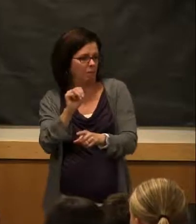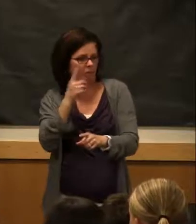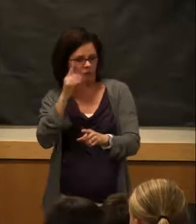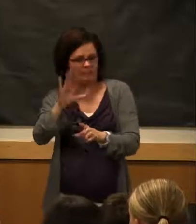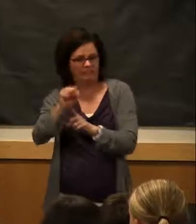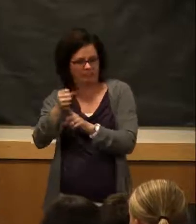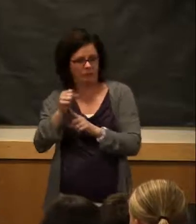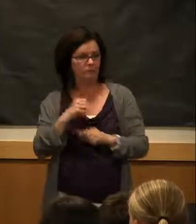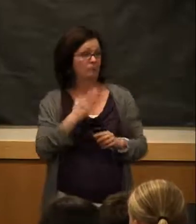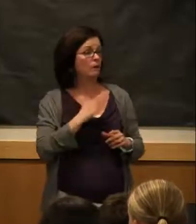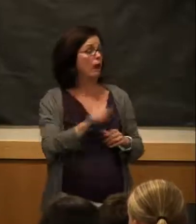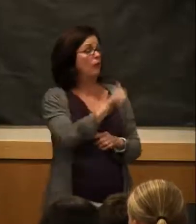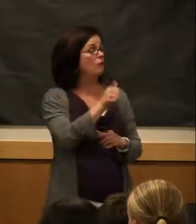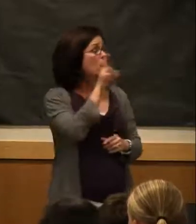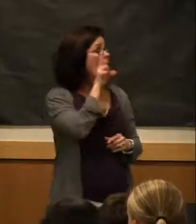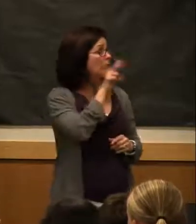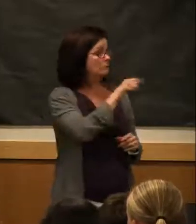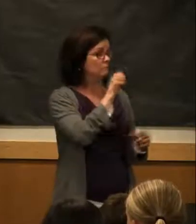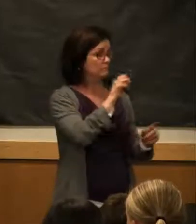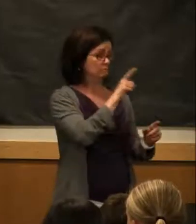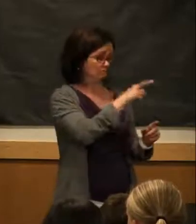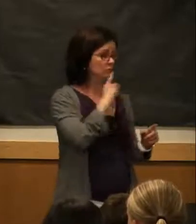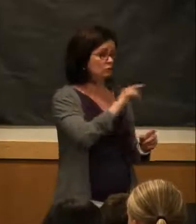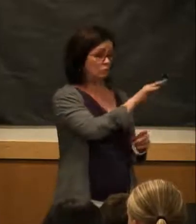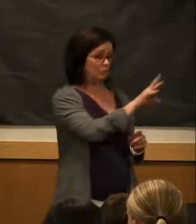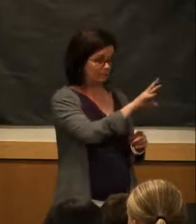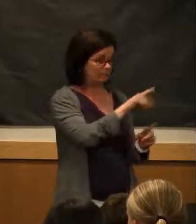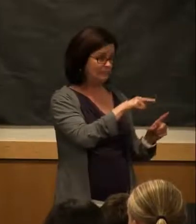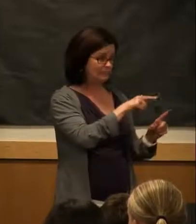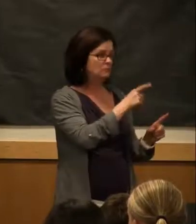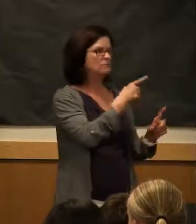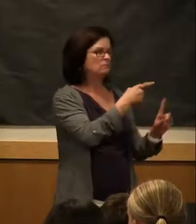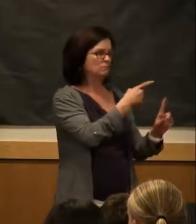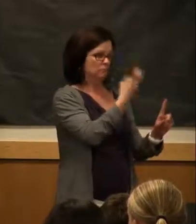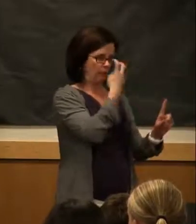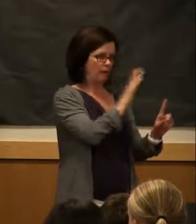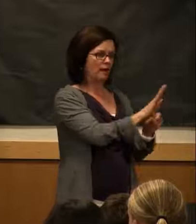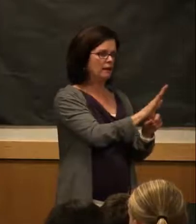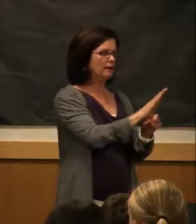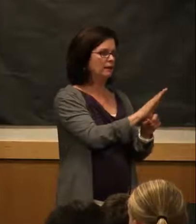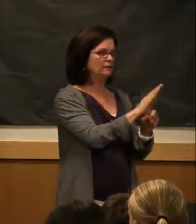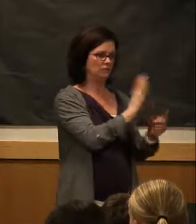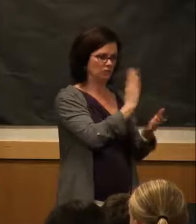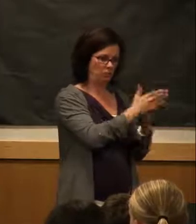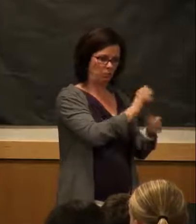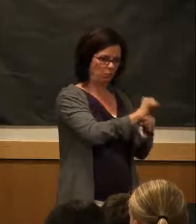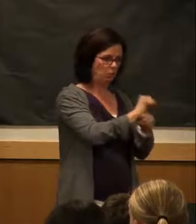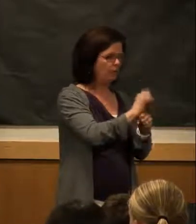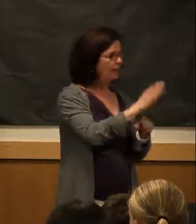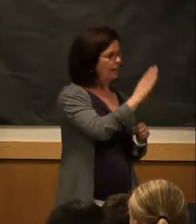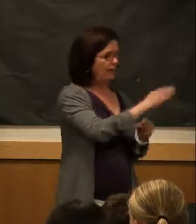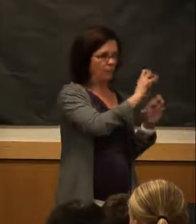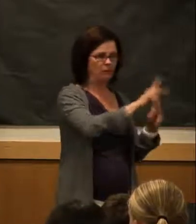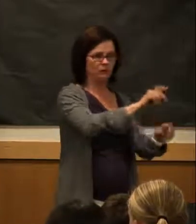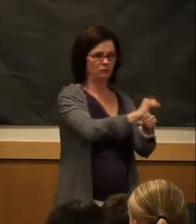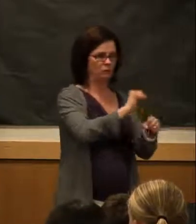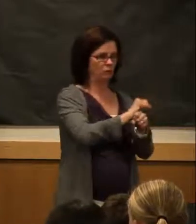My uncle, it was 27 when he went on to work and never went back to work. I